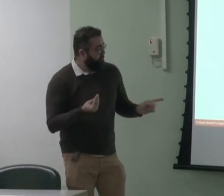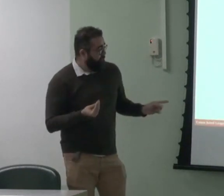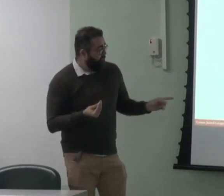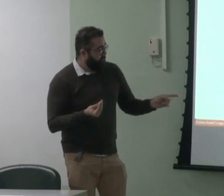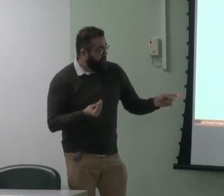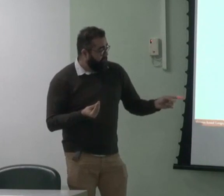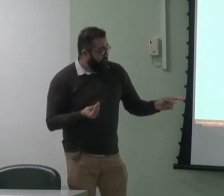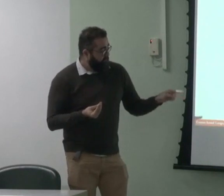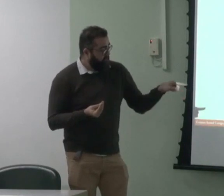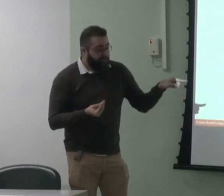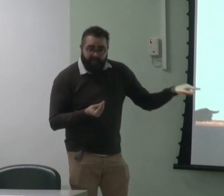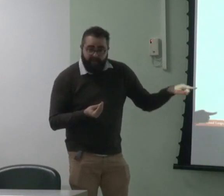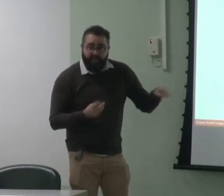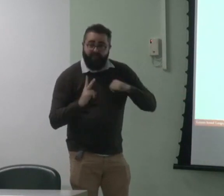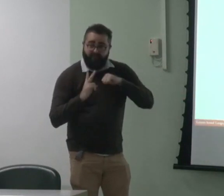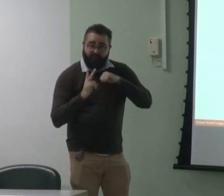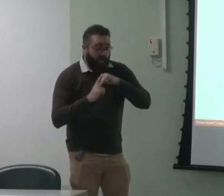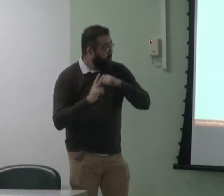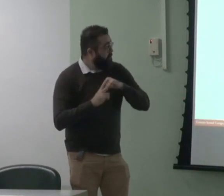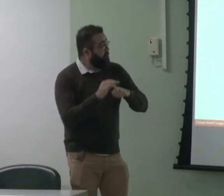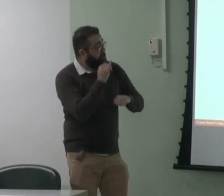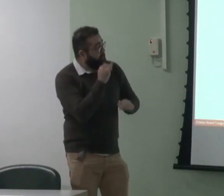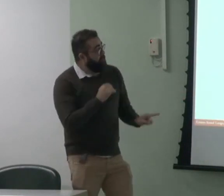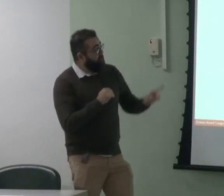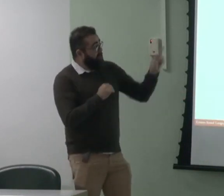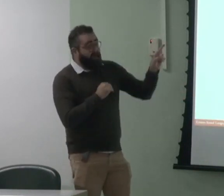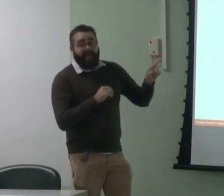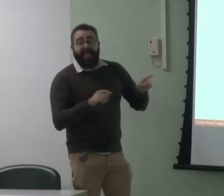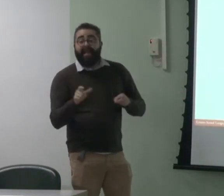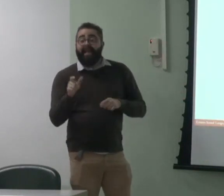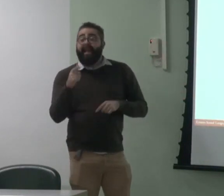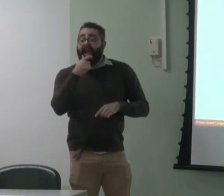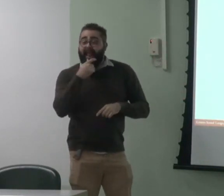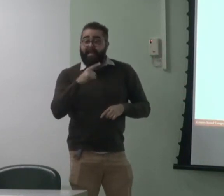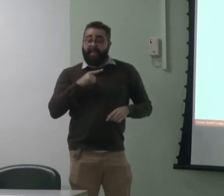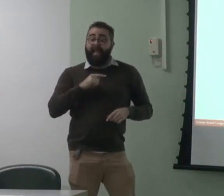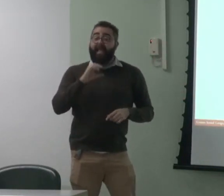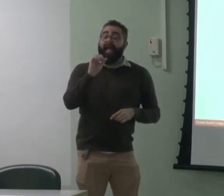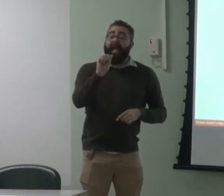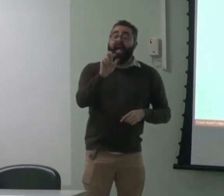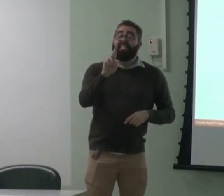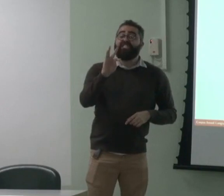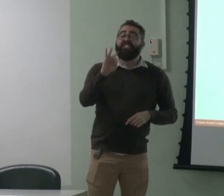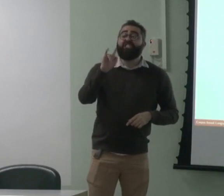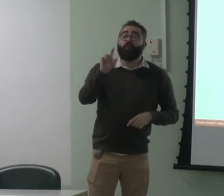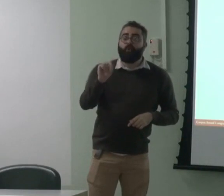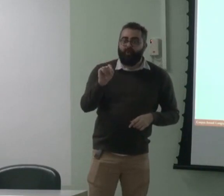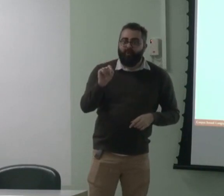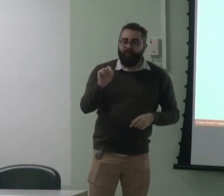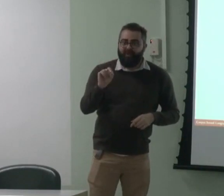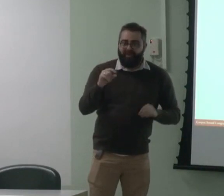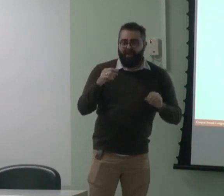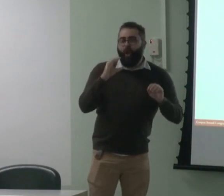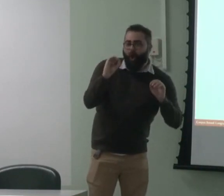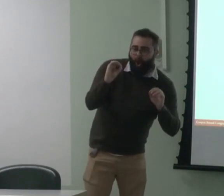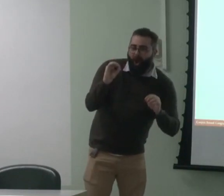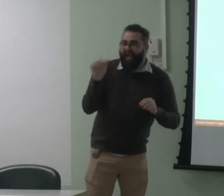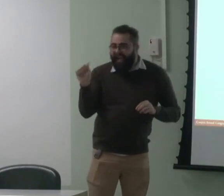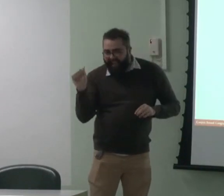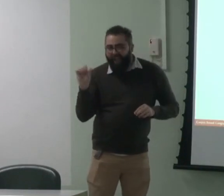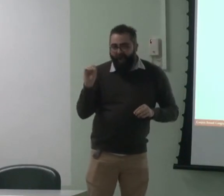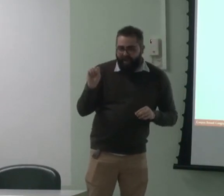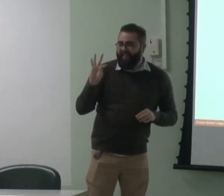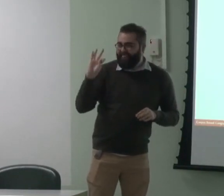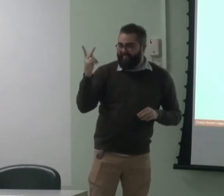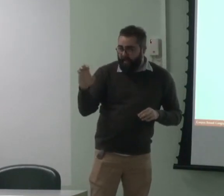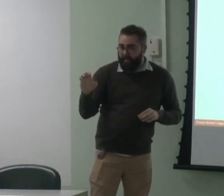definiteness, which is in English shown on the article, is now just marked on the noun. And